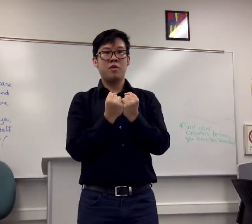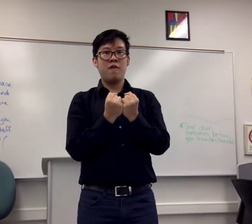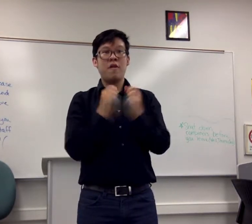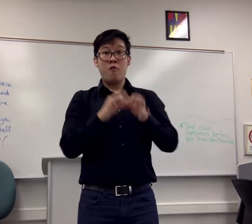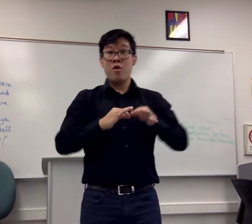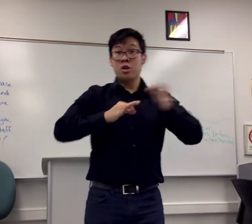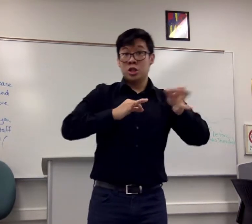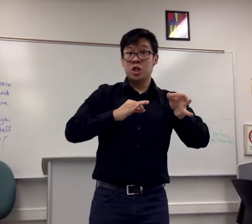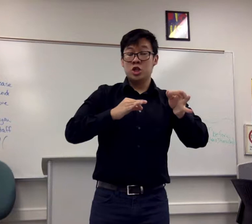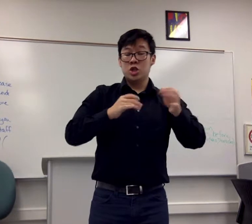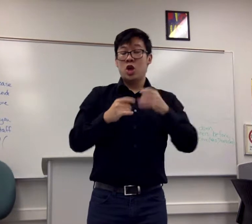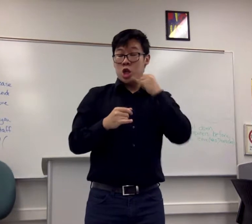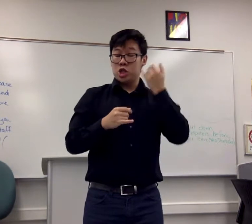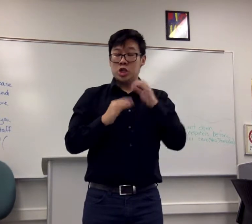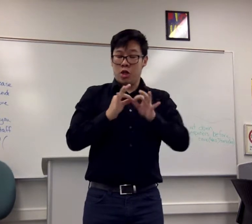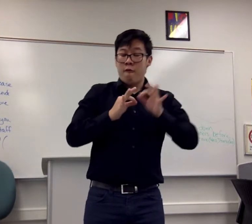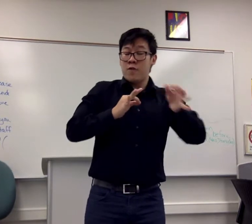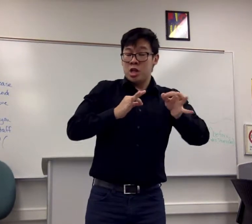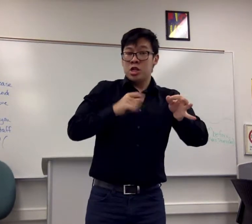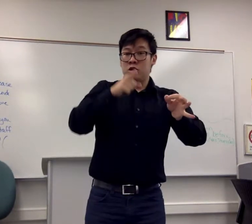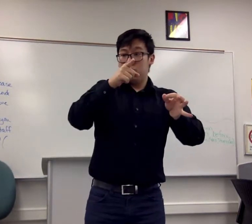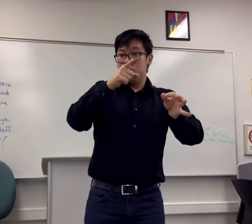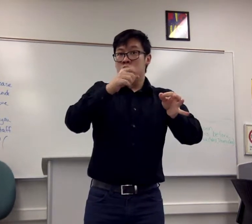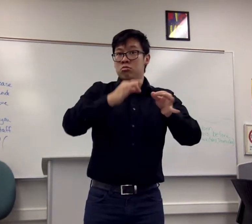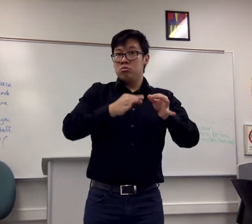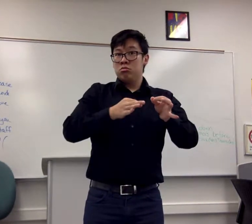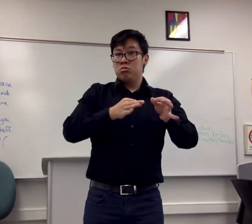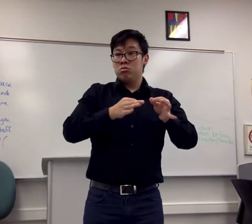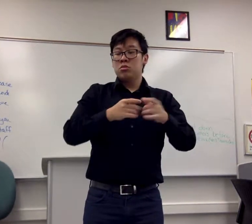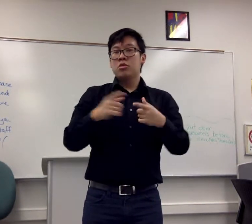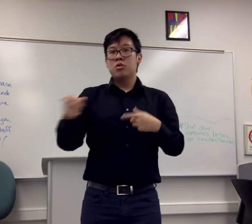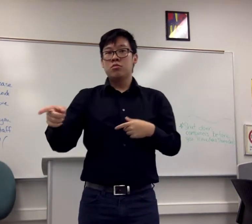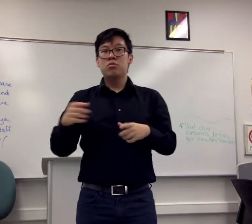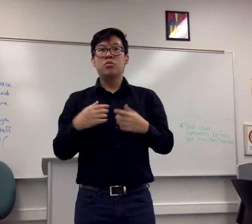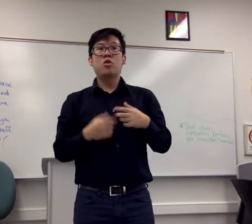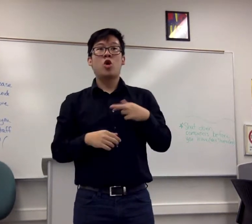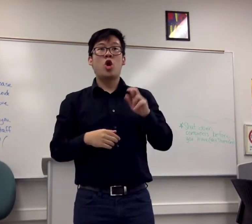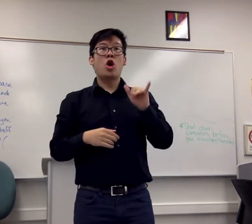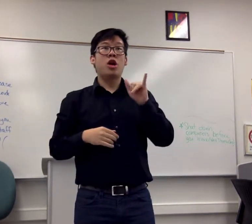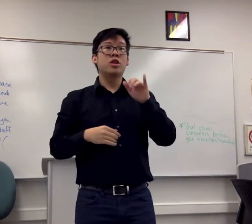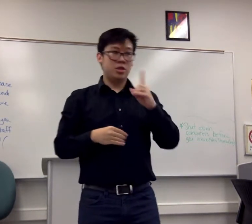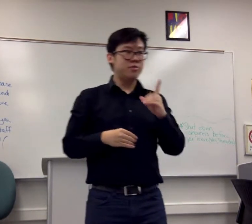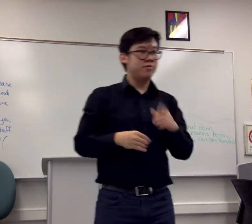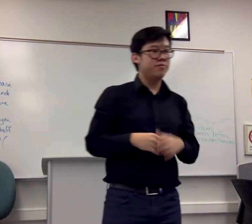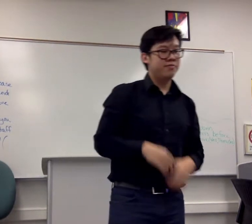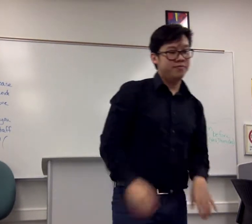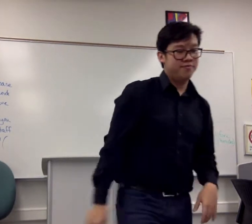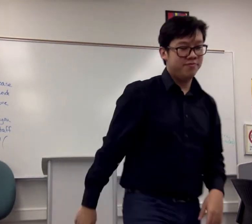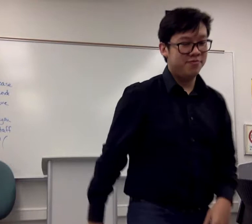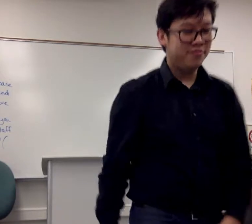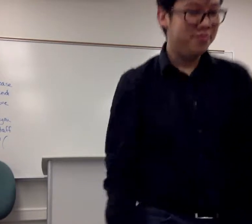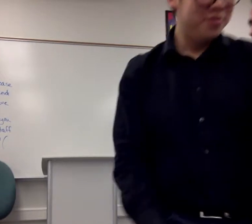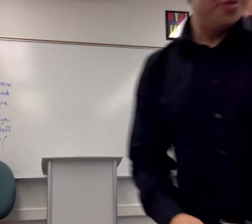I don't know. Okay. You'd have to call RID. Now, I mentioned it to my ethics and professionalism class, I think, but not this